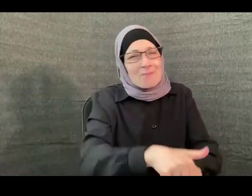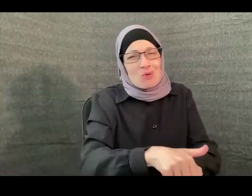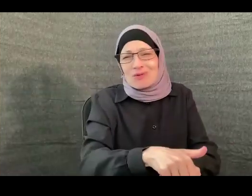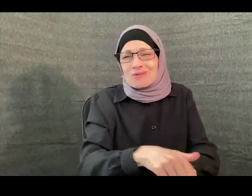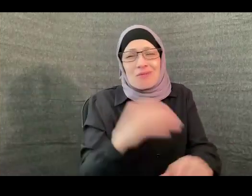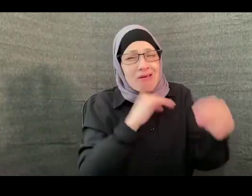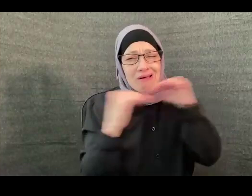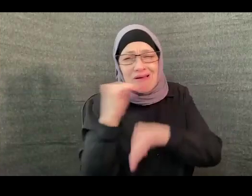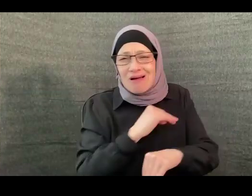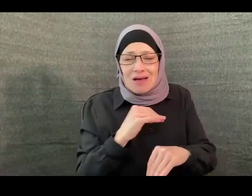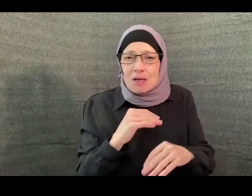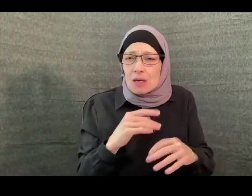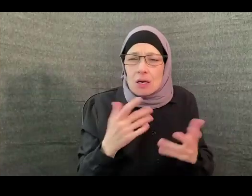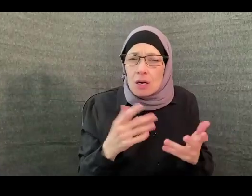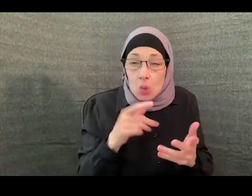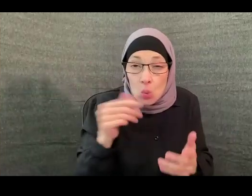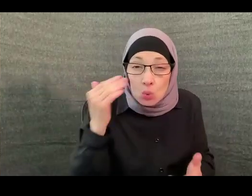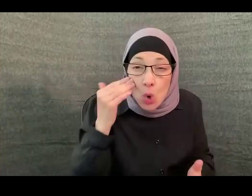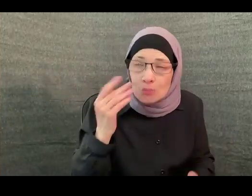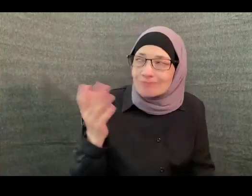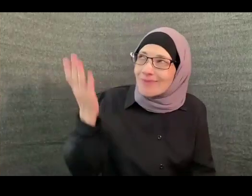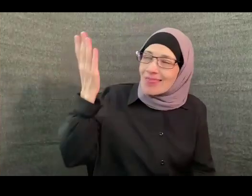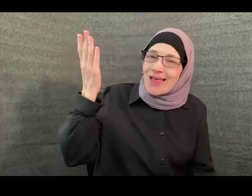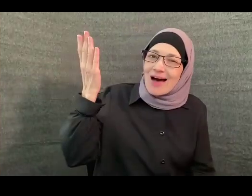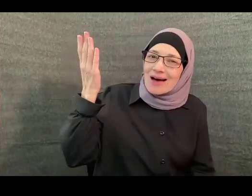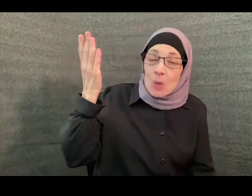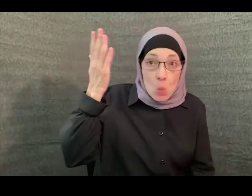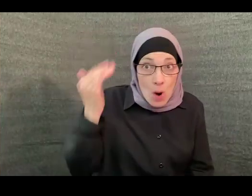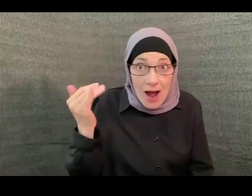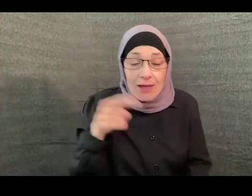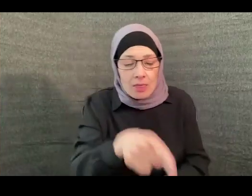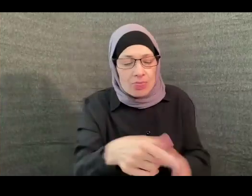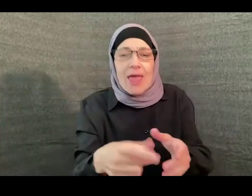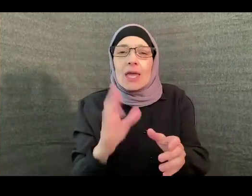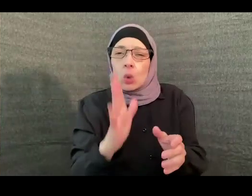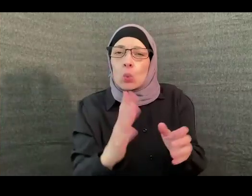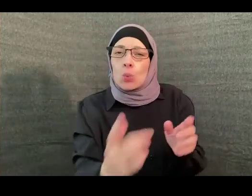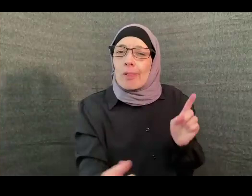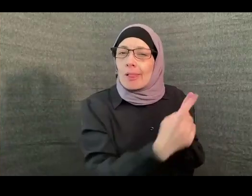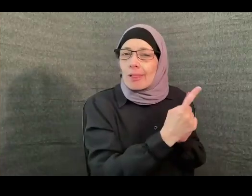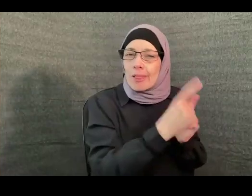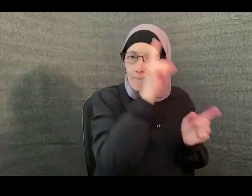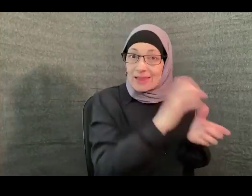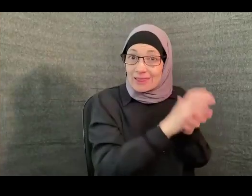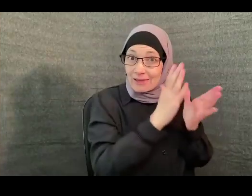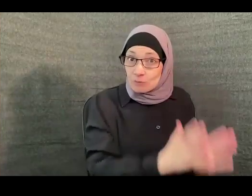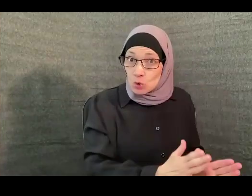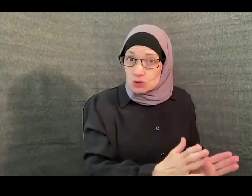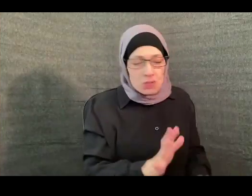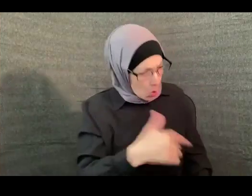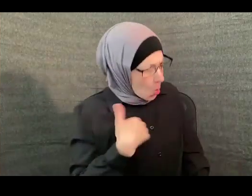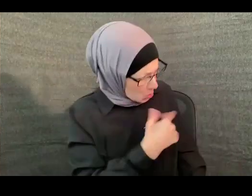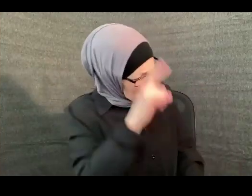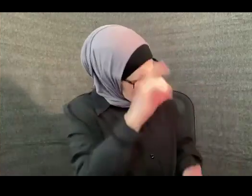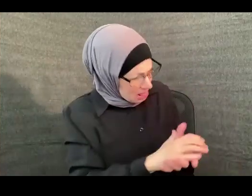Because when they go to the believers, they say, 'We believe.' They join them in prayer and they join